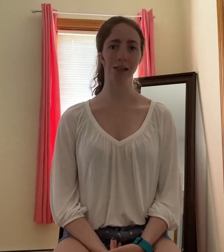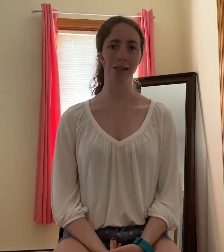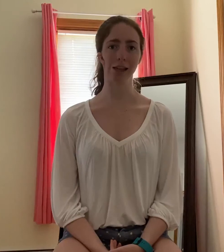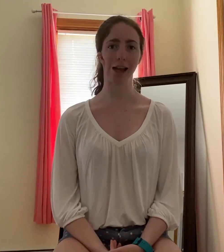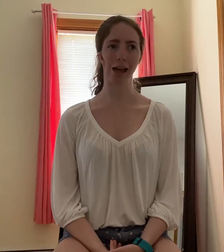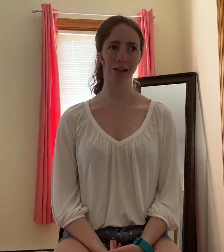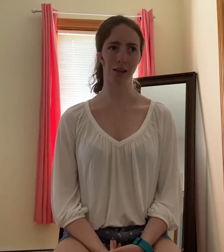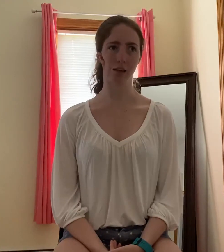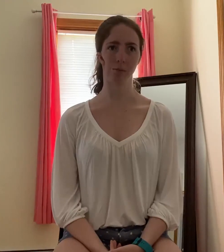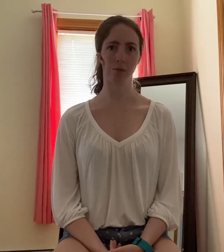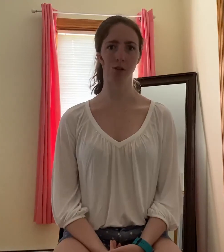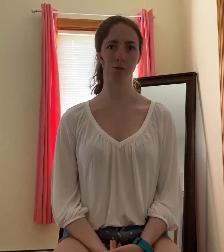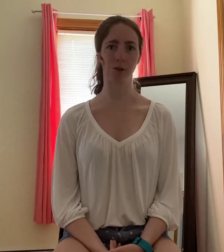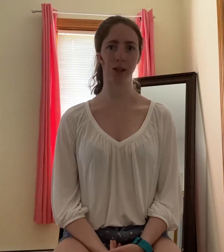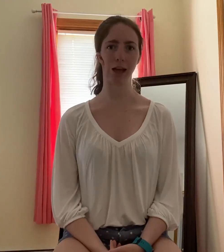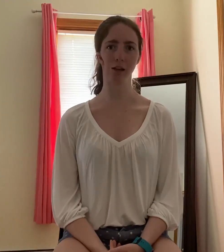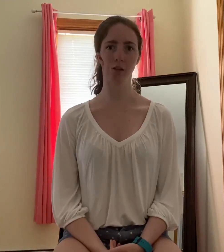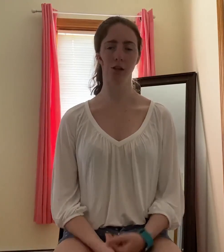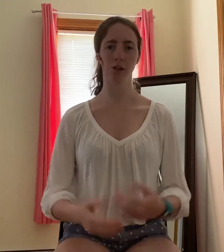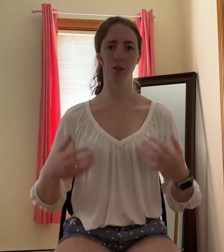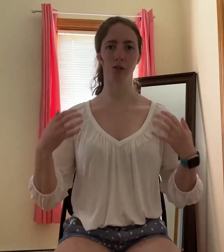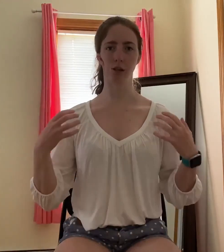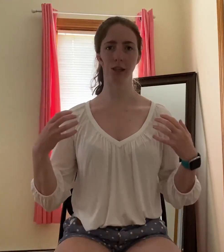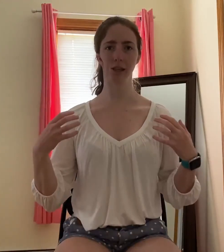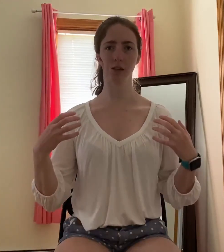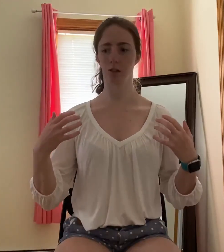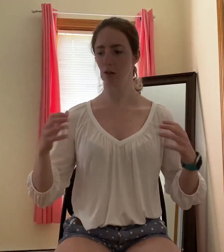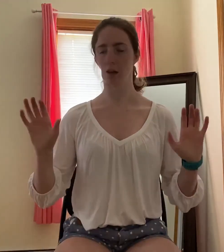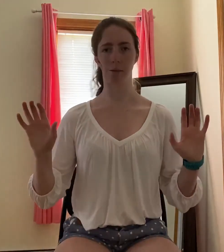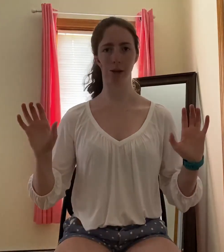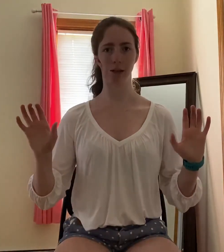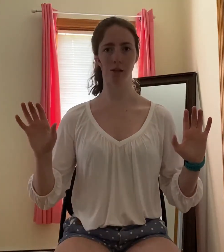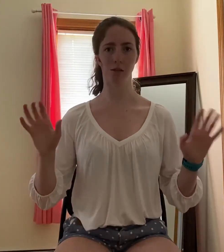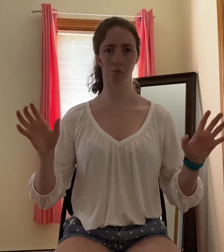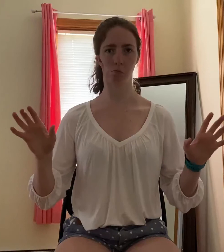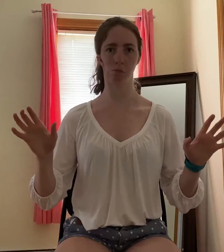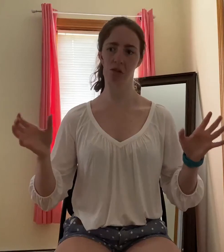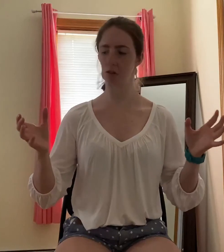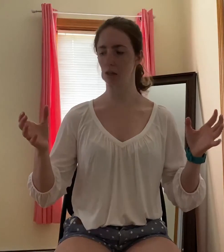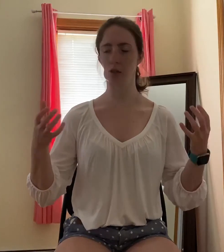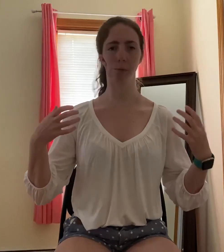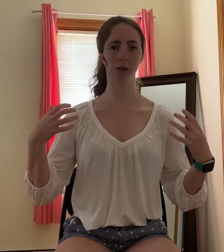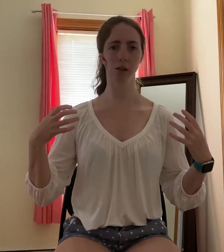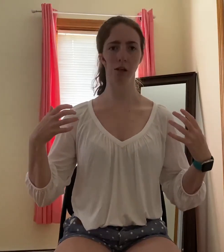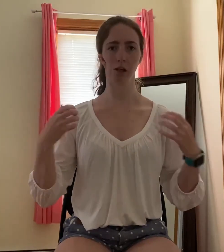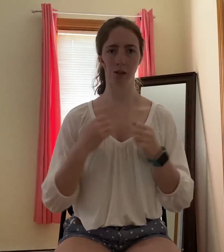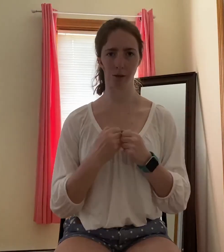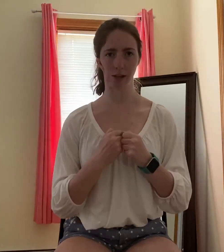is accident. So for that, you start here, hands slightly open and go in